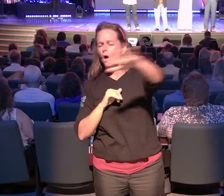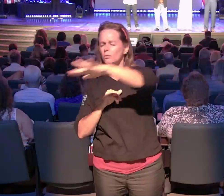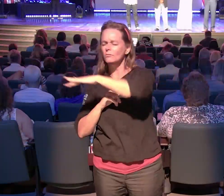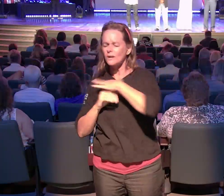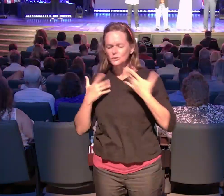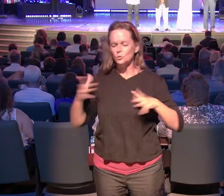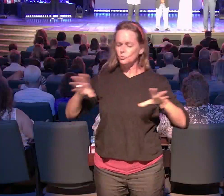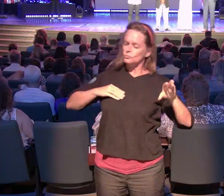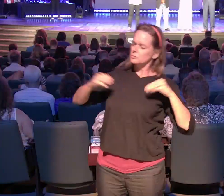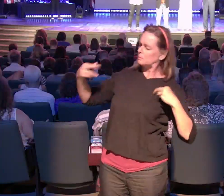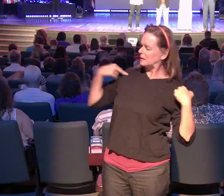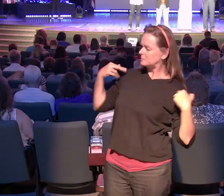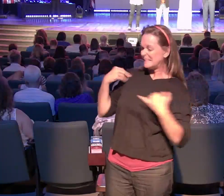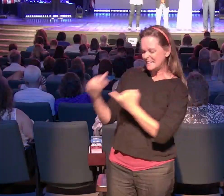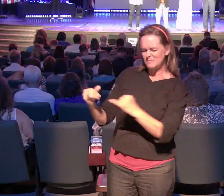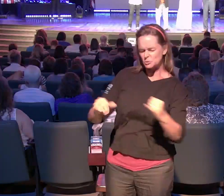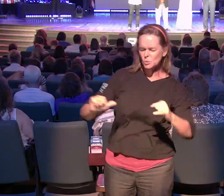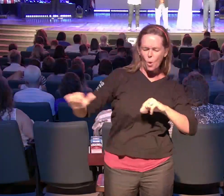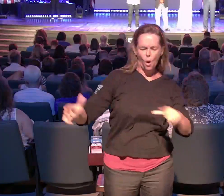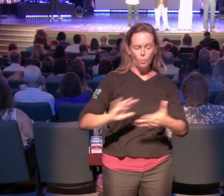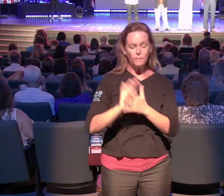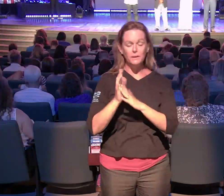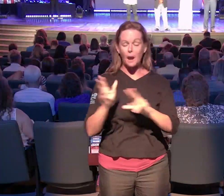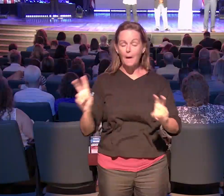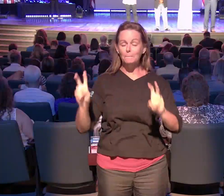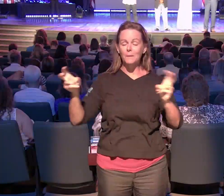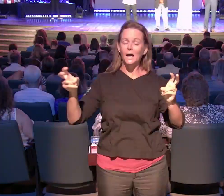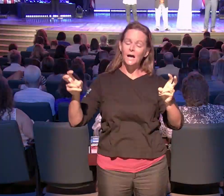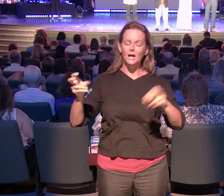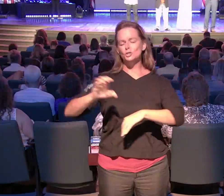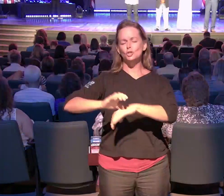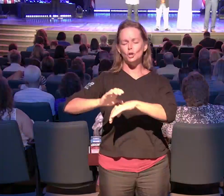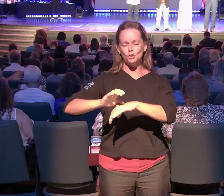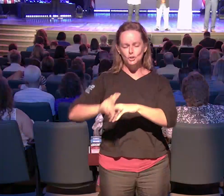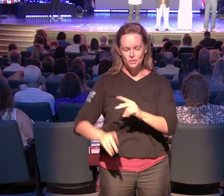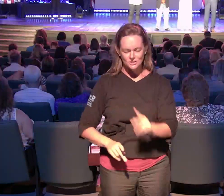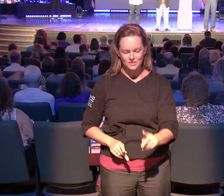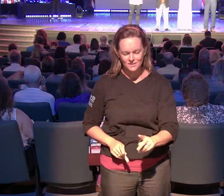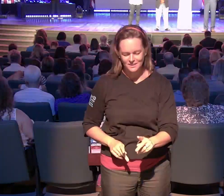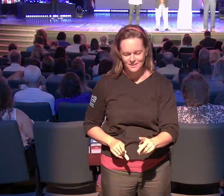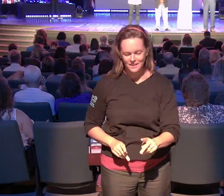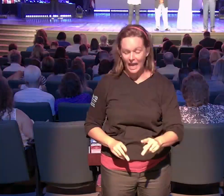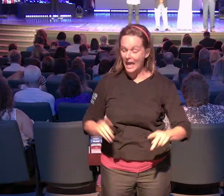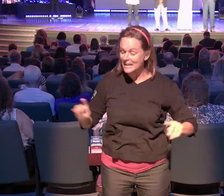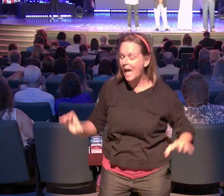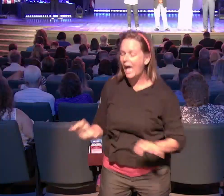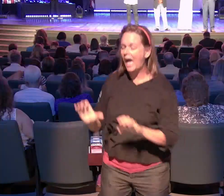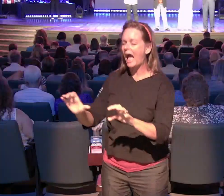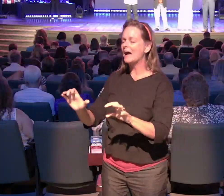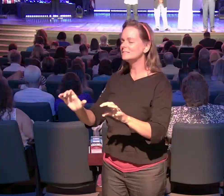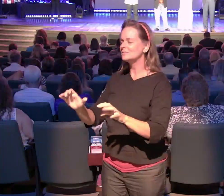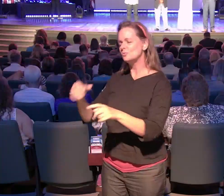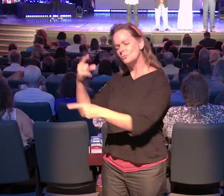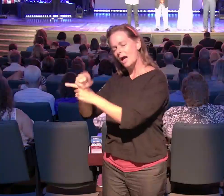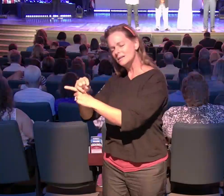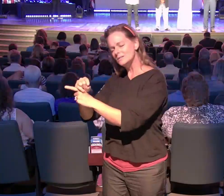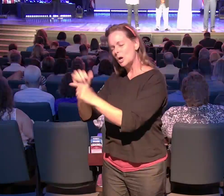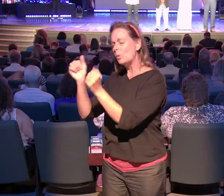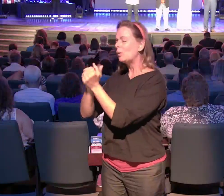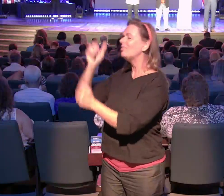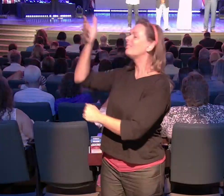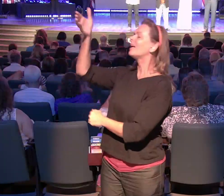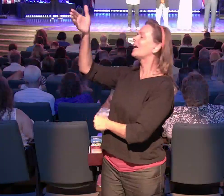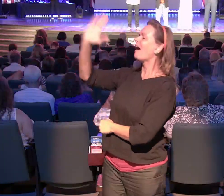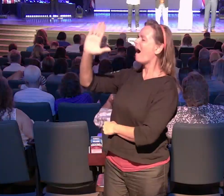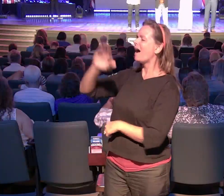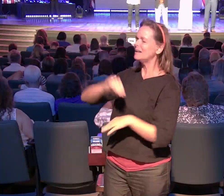God, that we would be the church, that we would no longer expect people to act like they're believers when they don't have the light